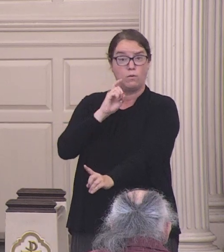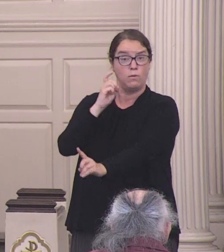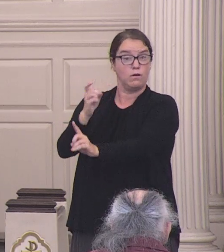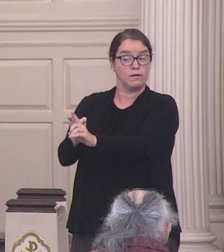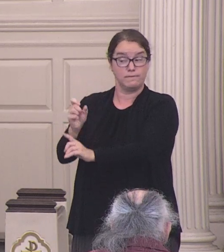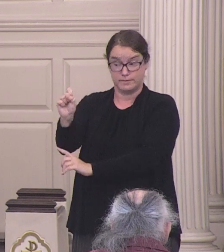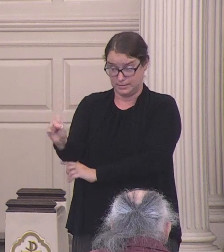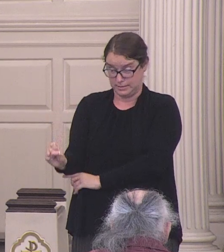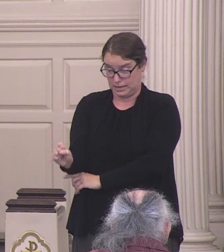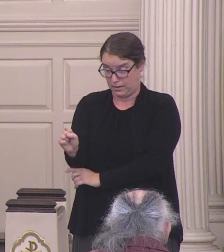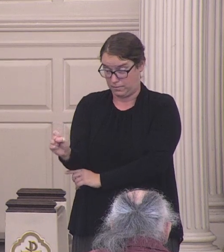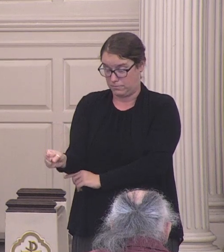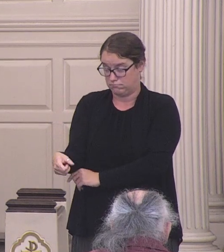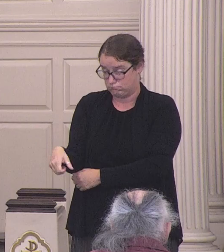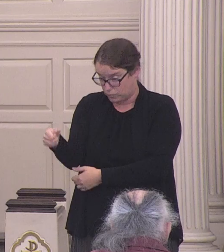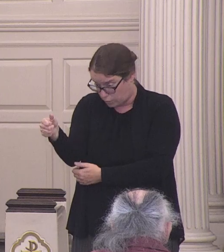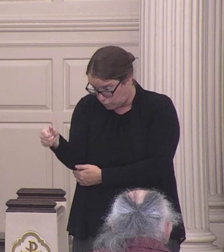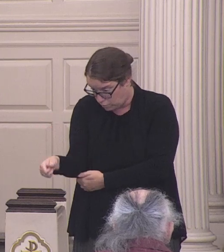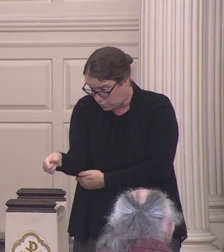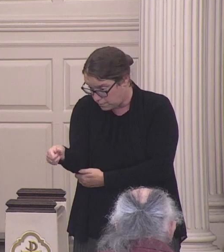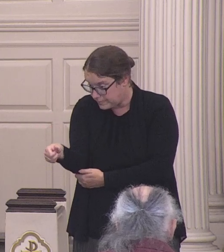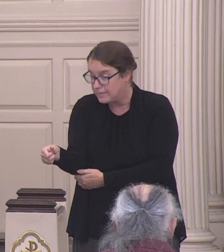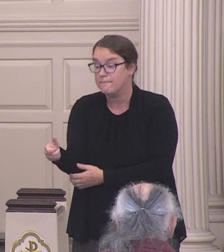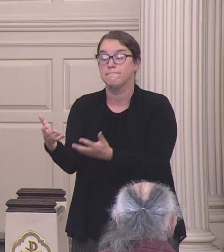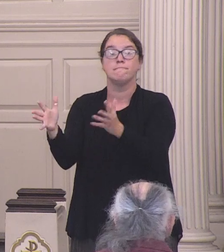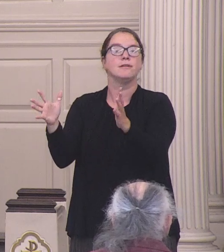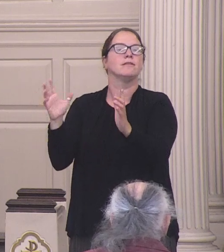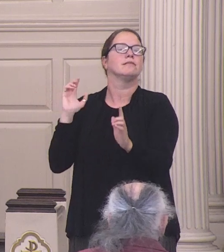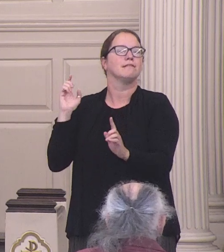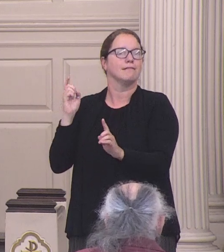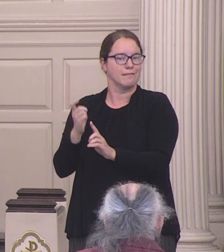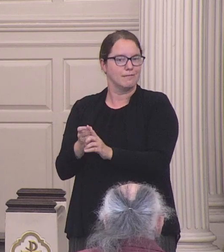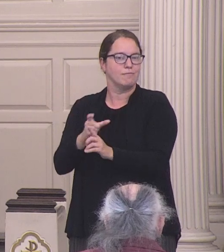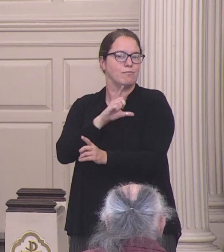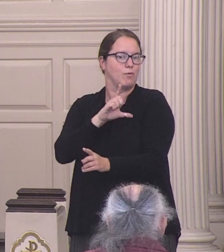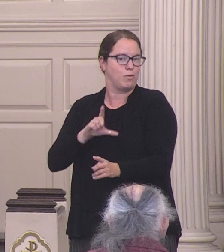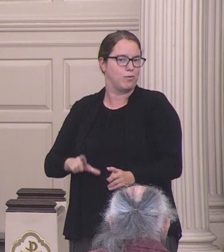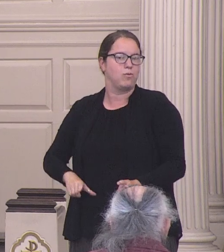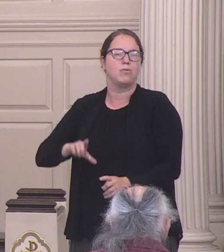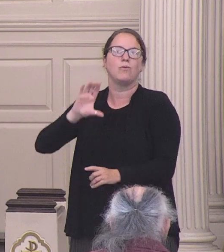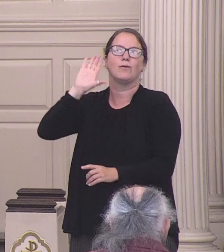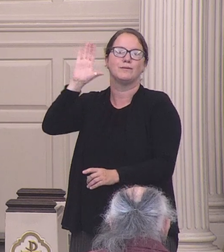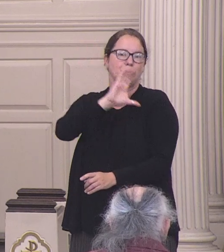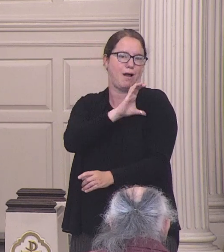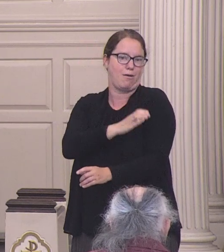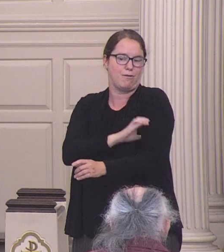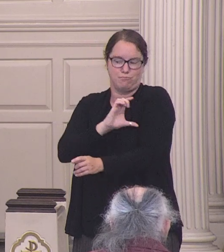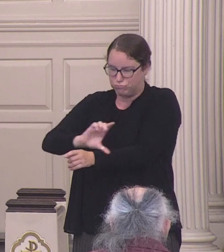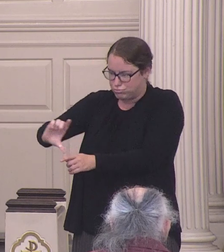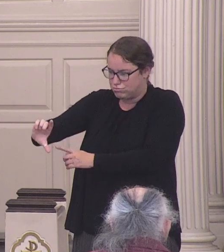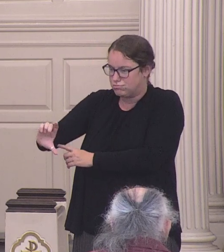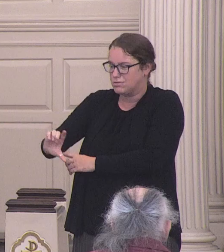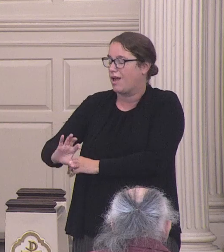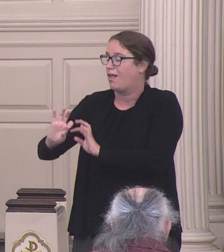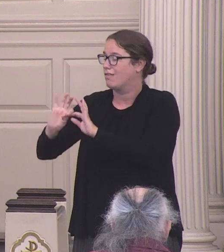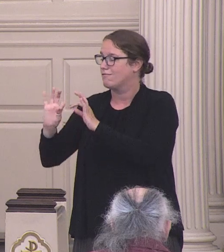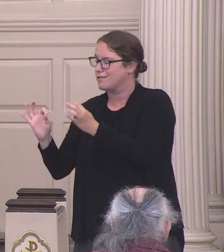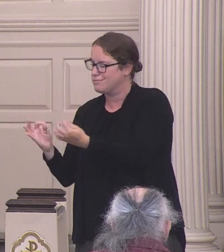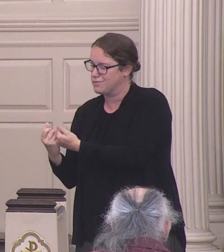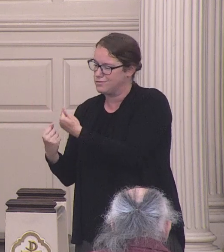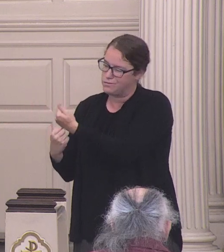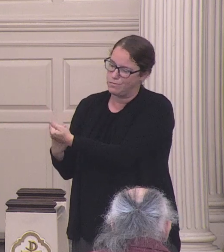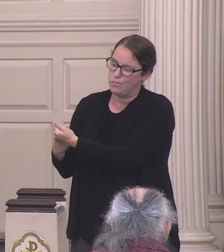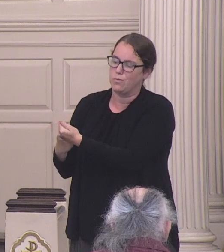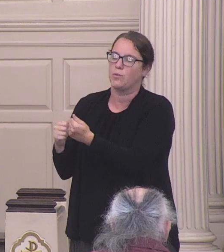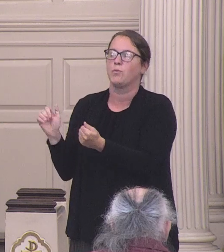and their loved ones the power of the Lord, become evermore a visible sign of compassion and hope for